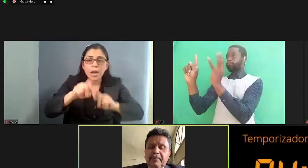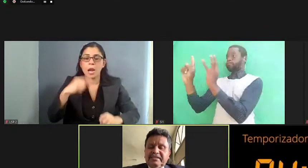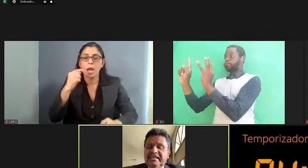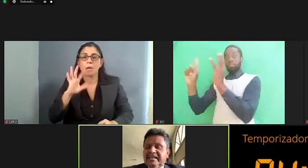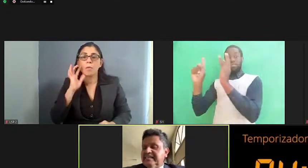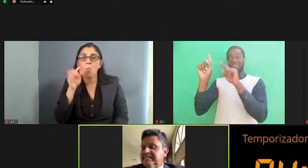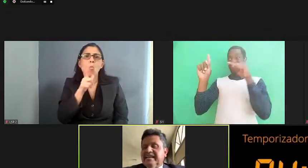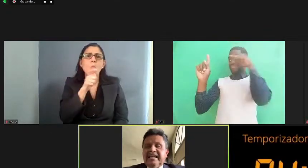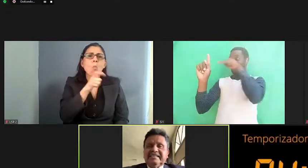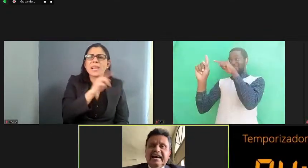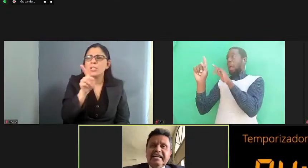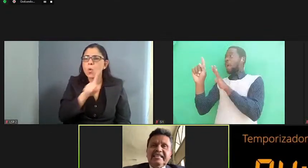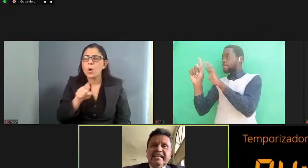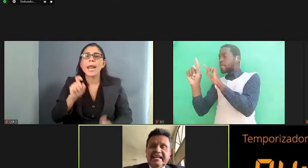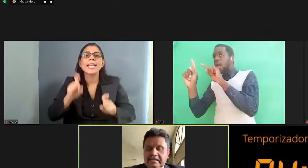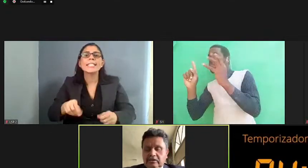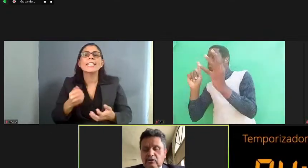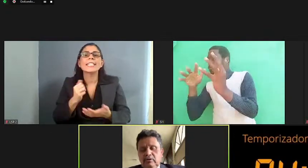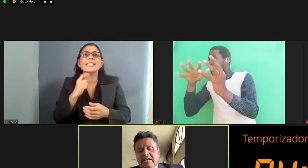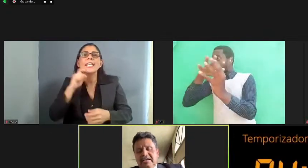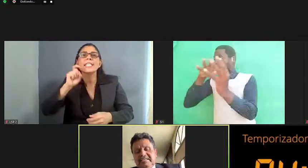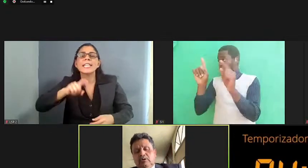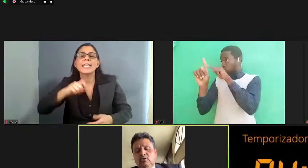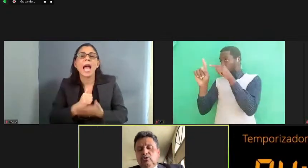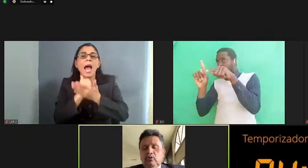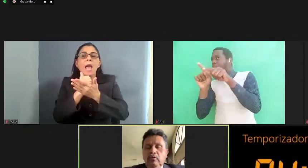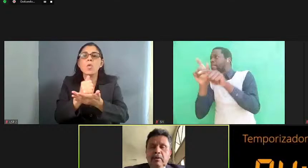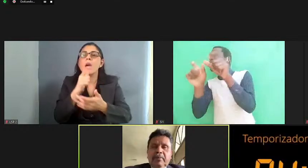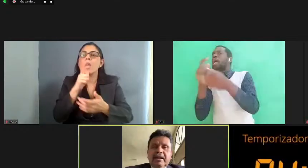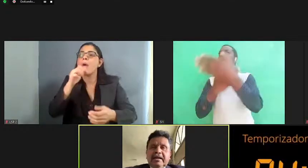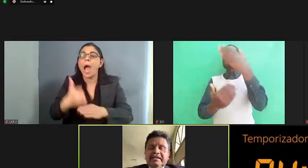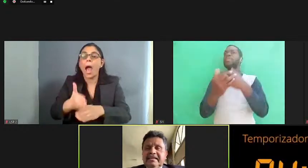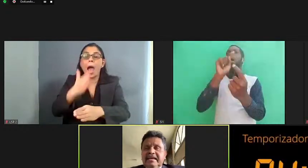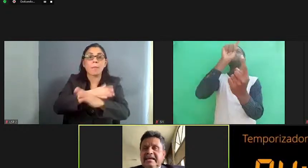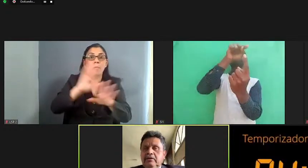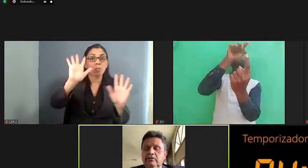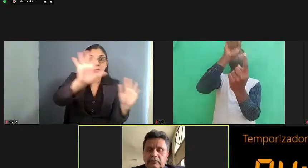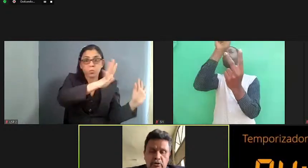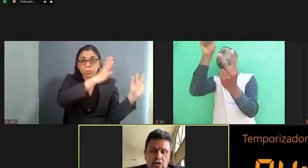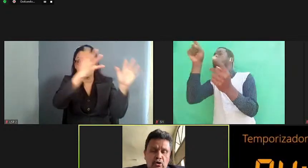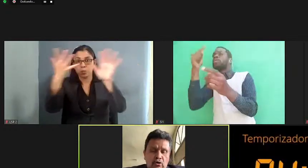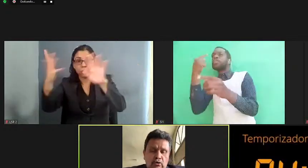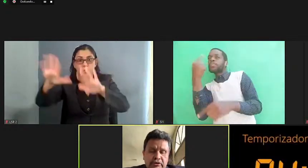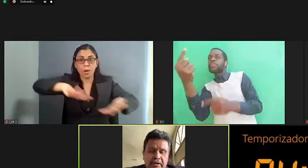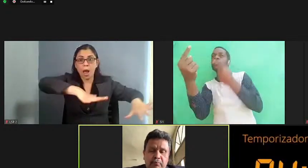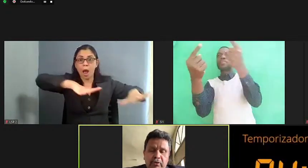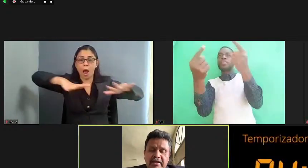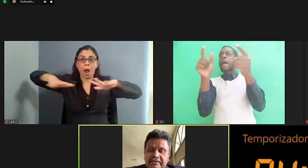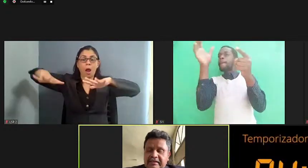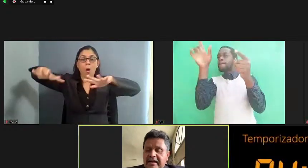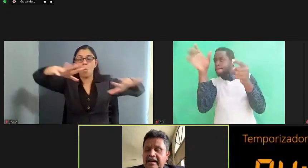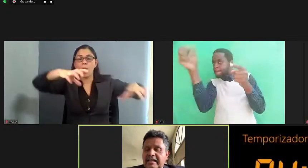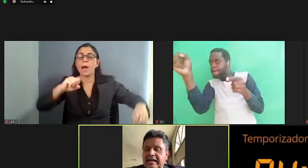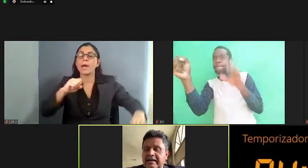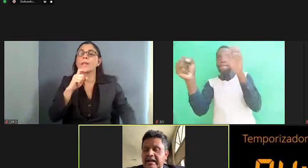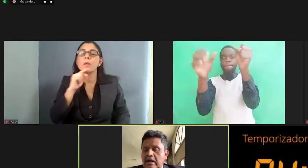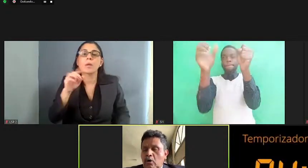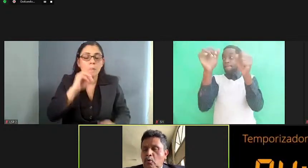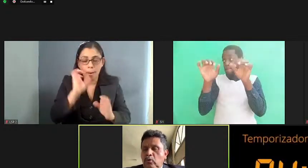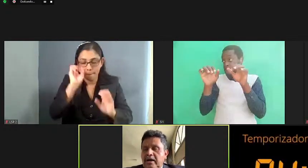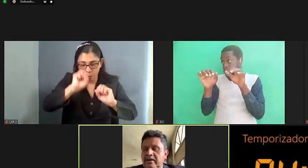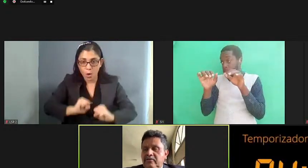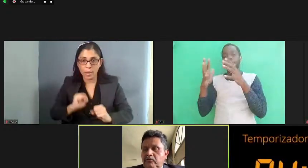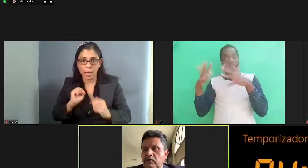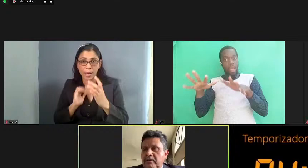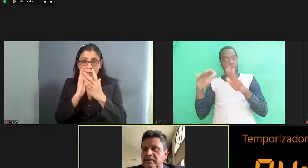identify persons with disabilities that are in risky areas and second for them to be